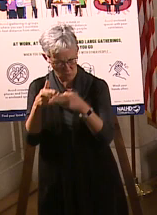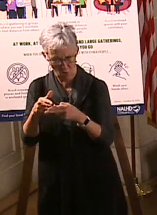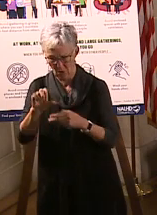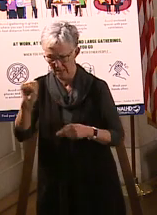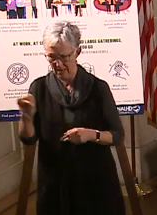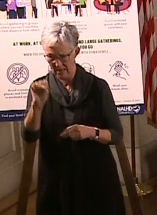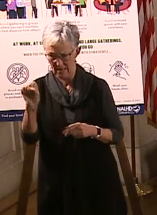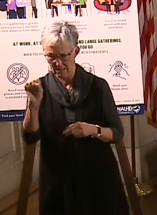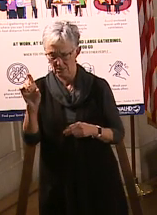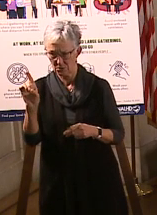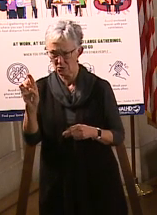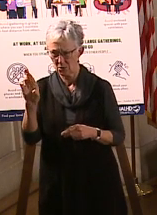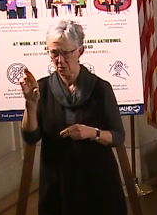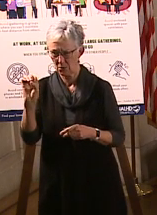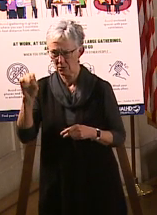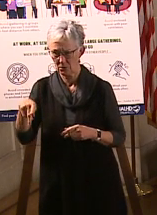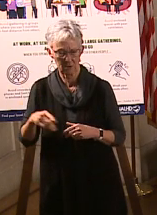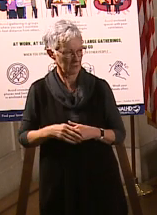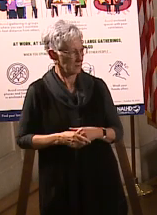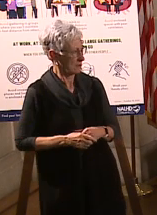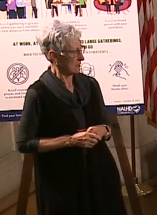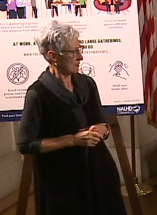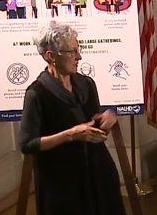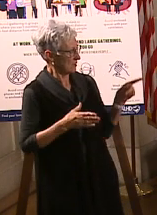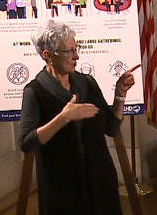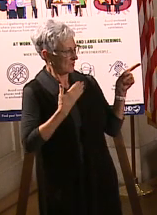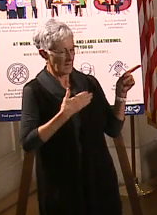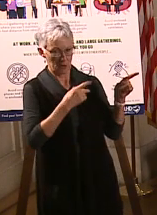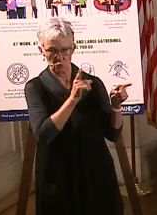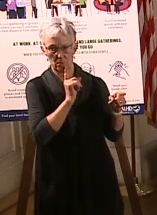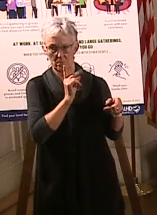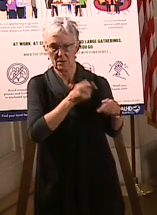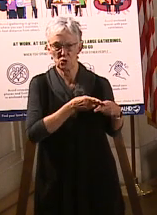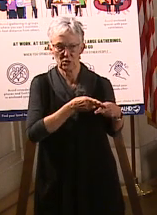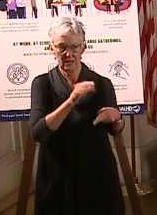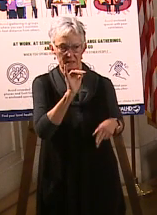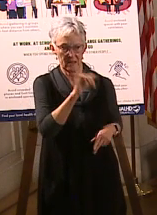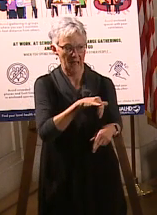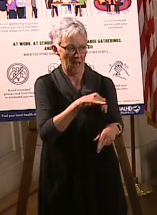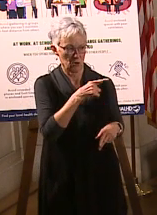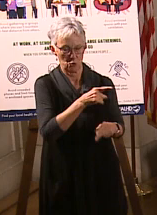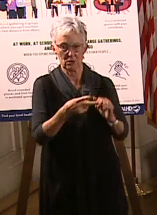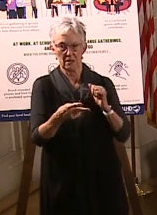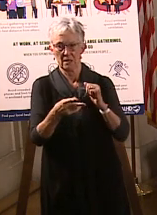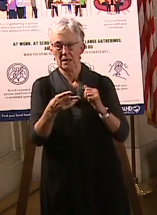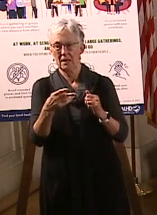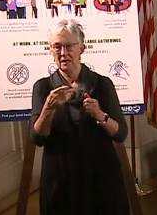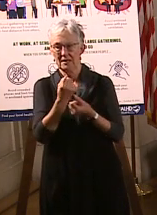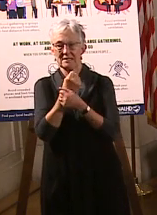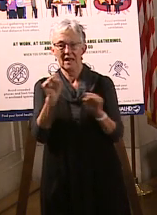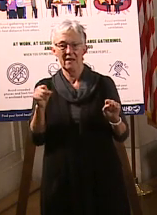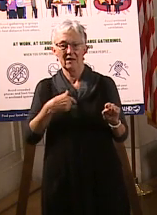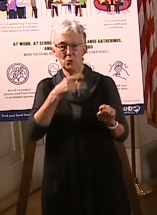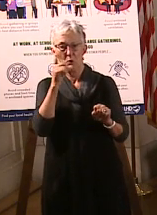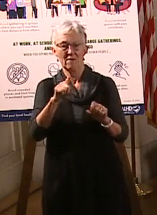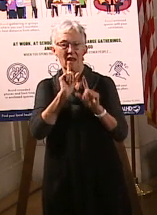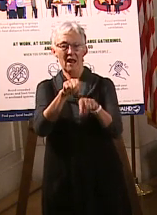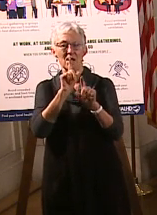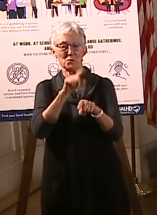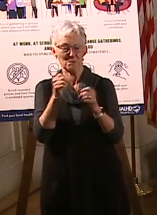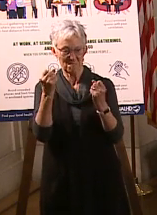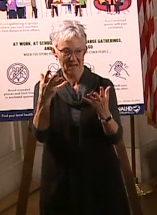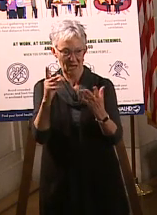Anthone? And I'm glad you mentioned this, Governor, because you just saved me from answering a bunch of questions, so thank you very much. But yes, right